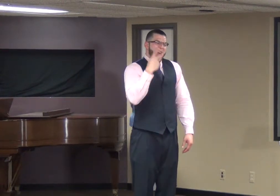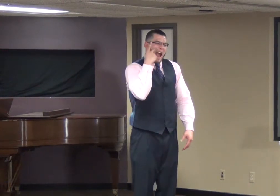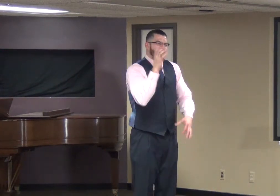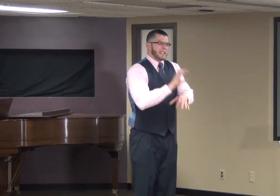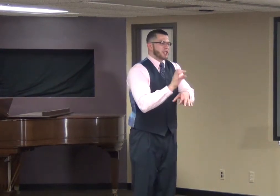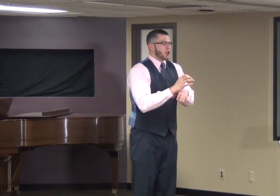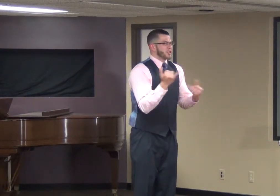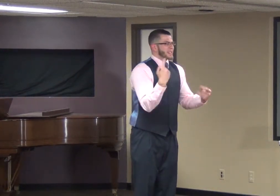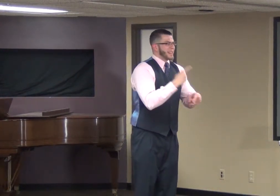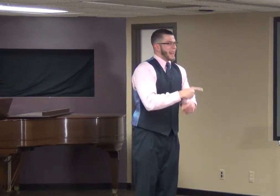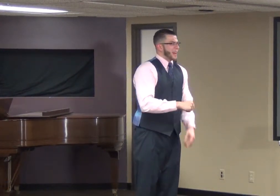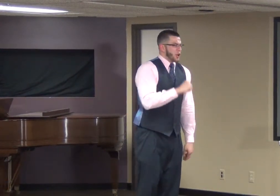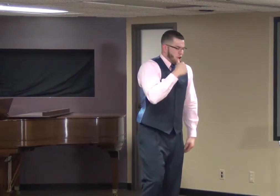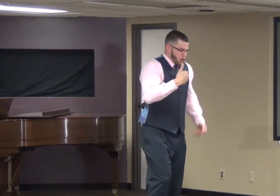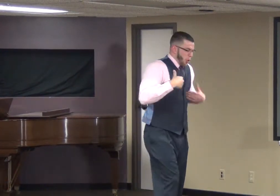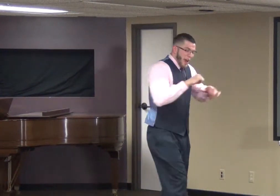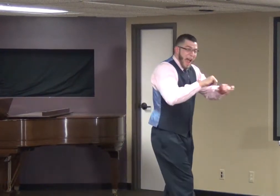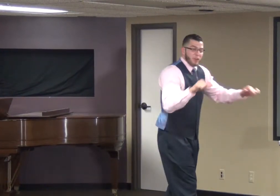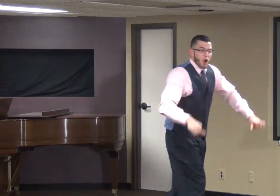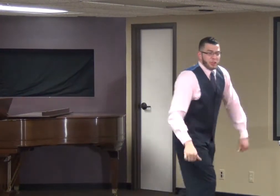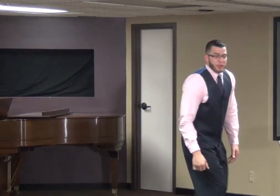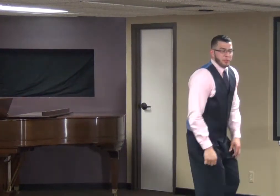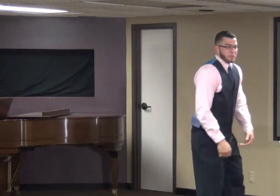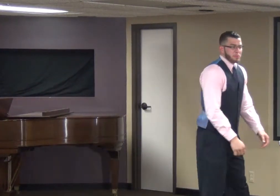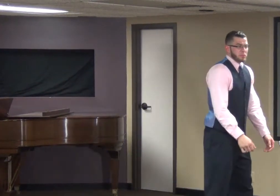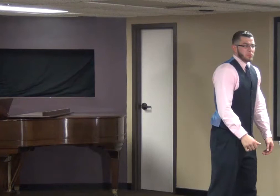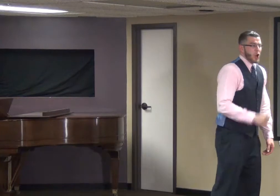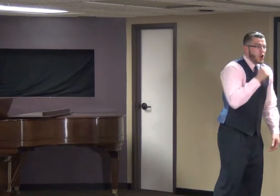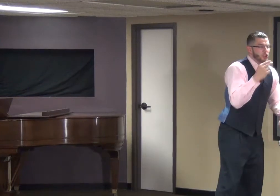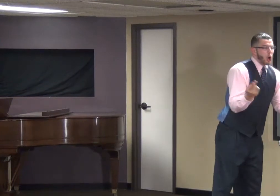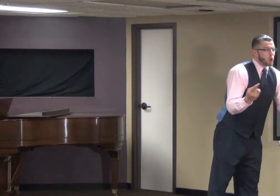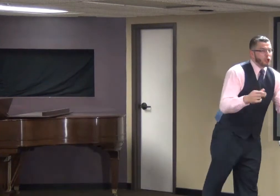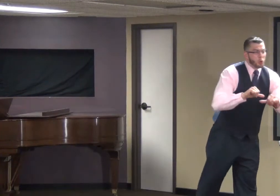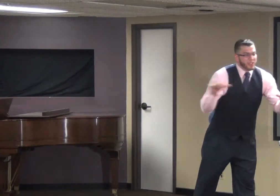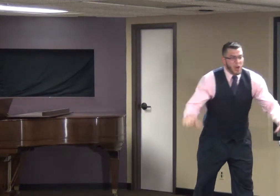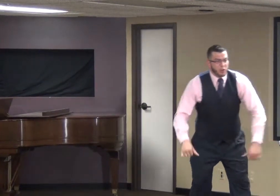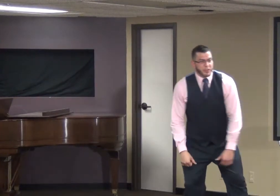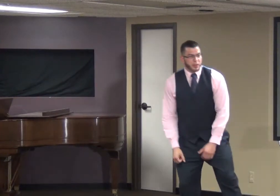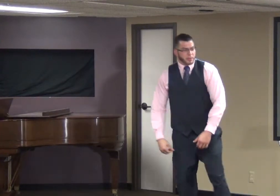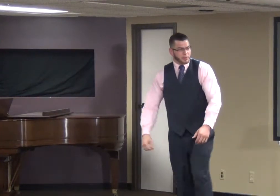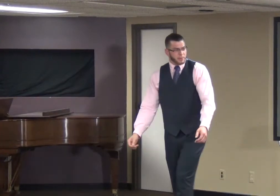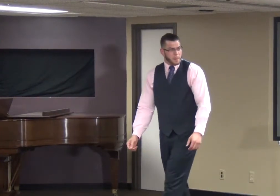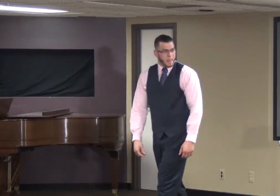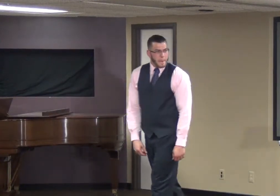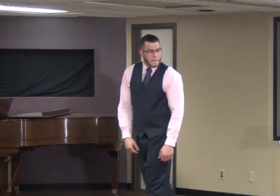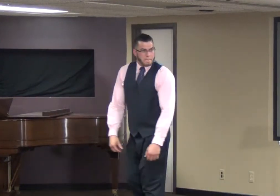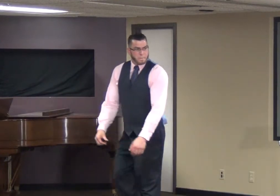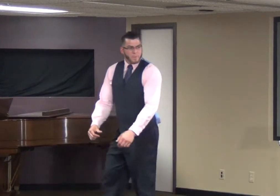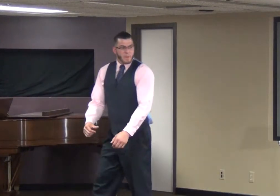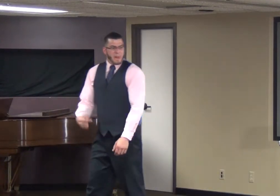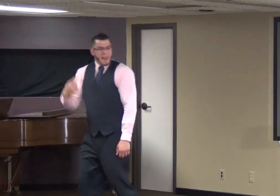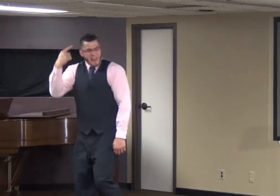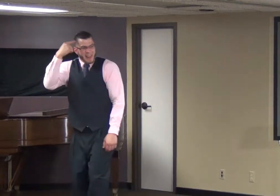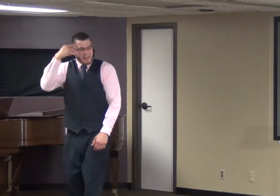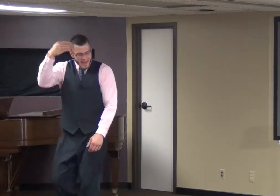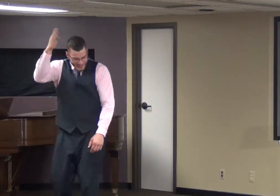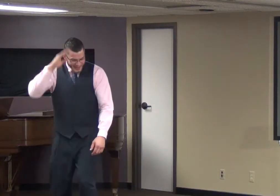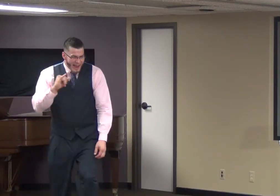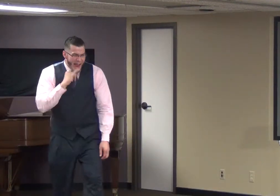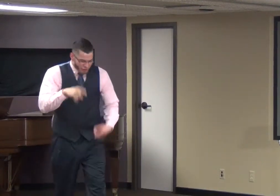I see churches today don't have an altar, don't use an altar. think that God is